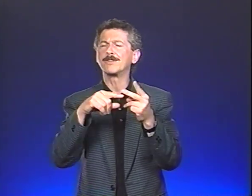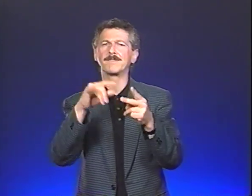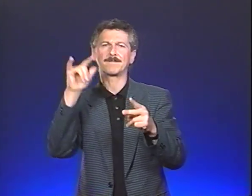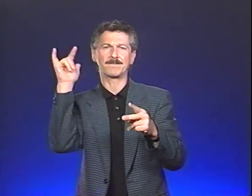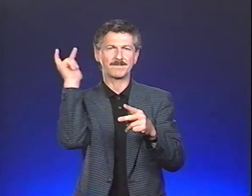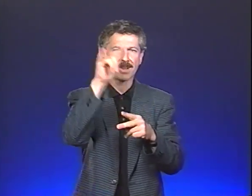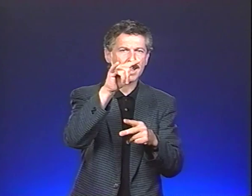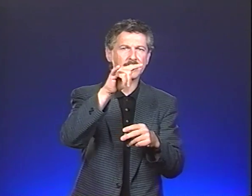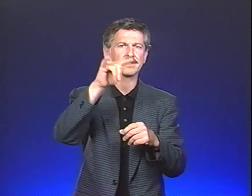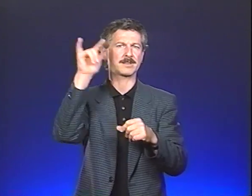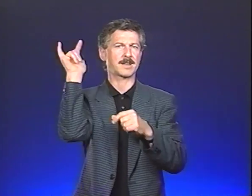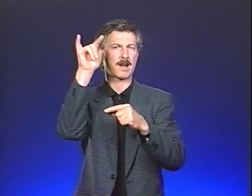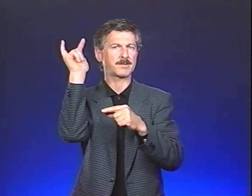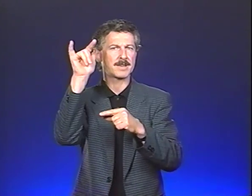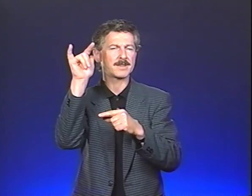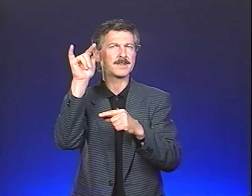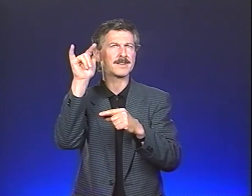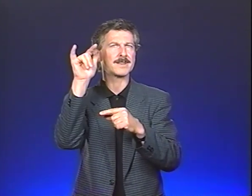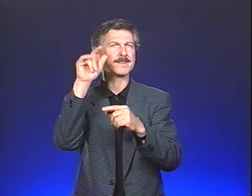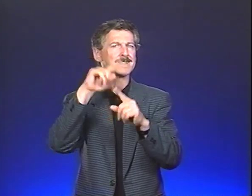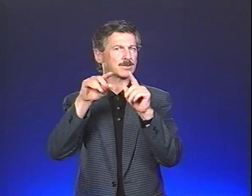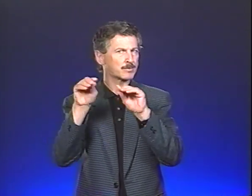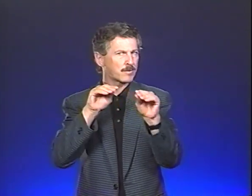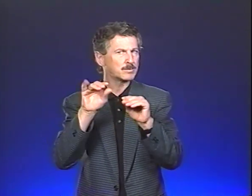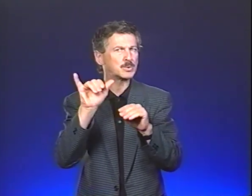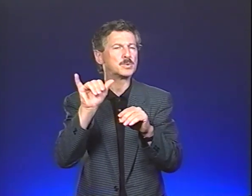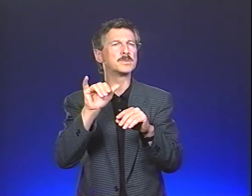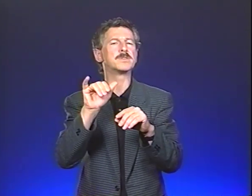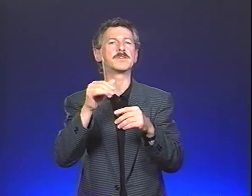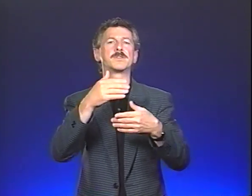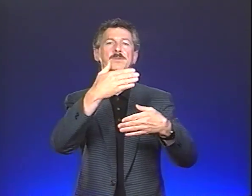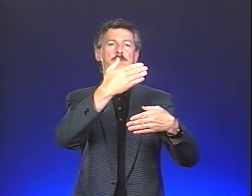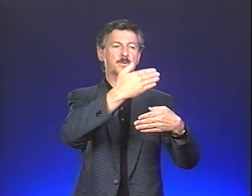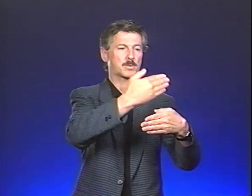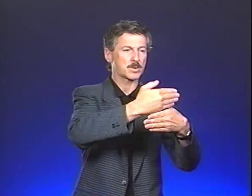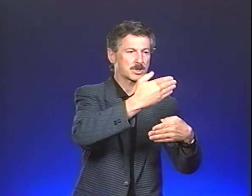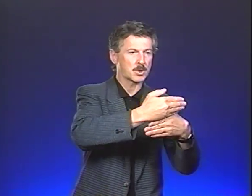movement. Similarly, the signs to fly and airplane,